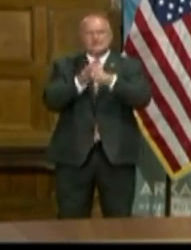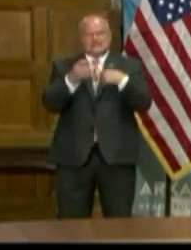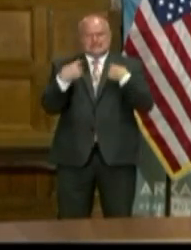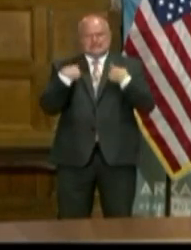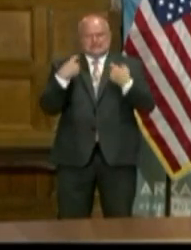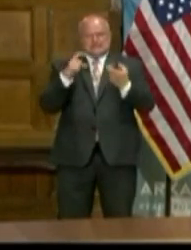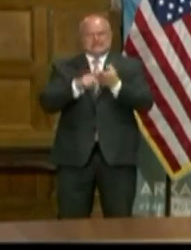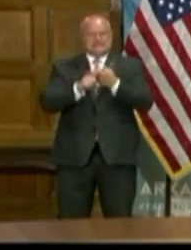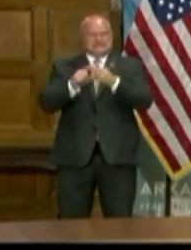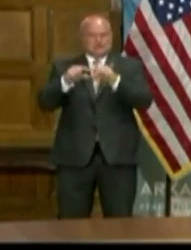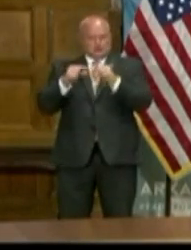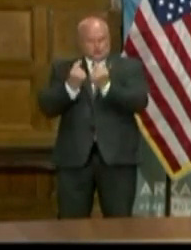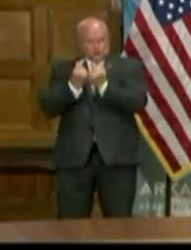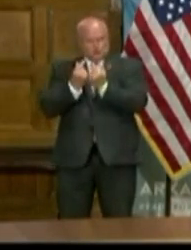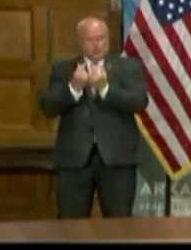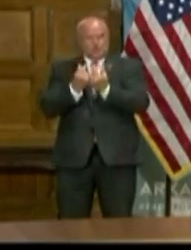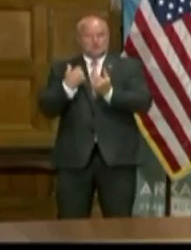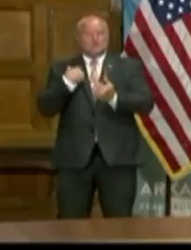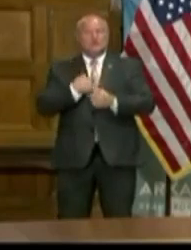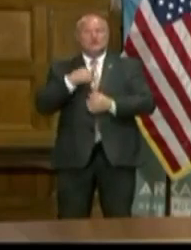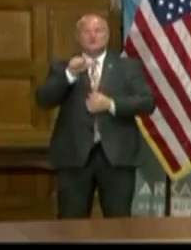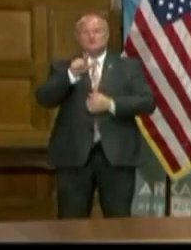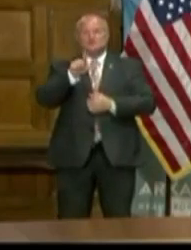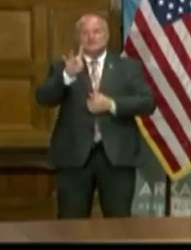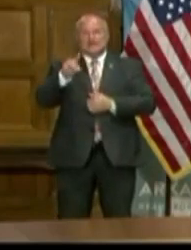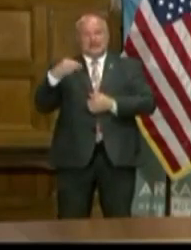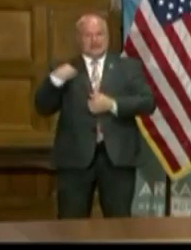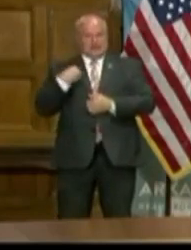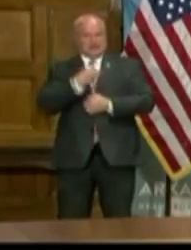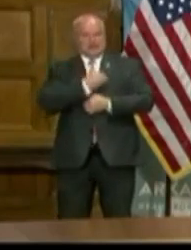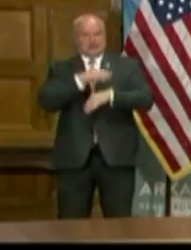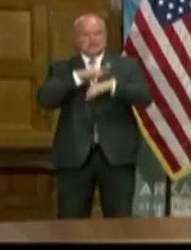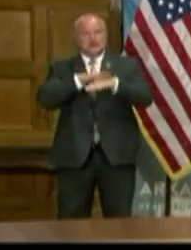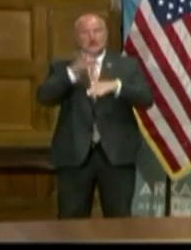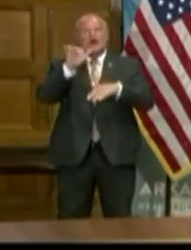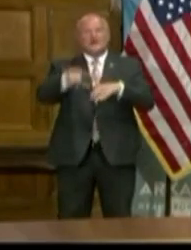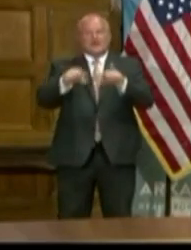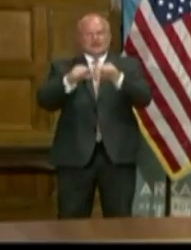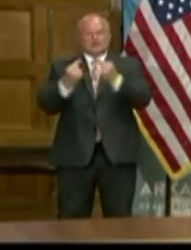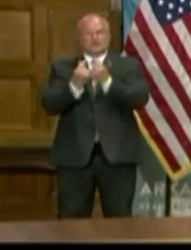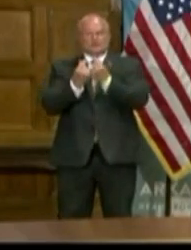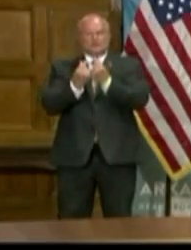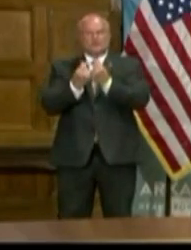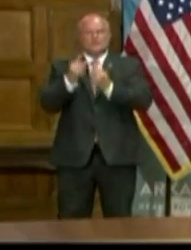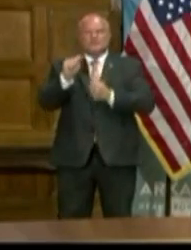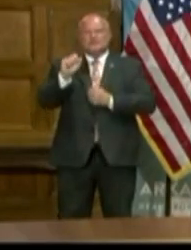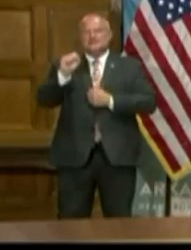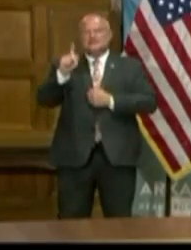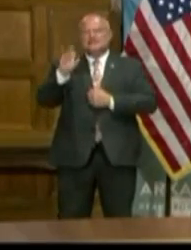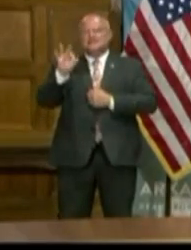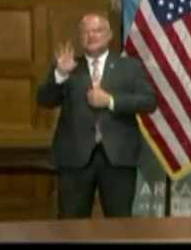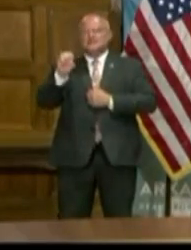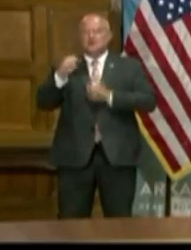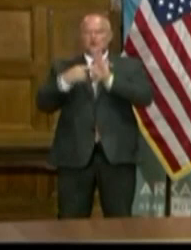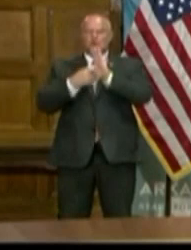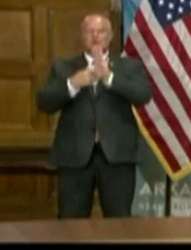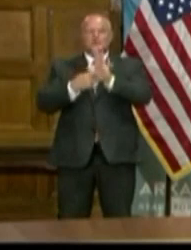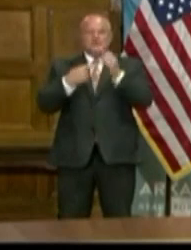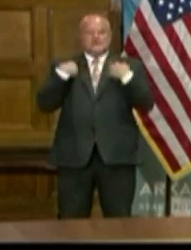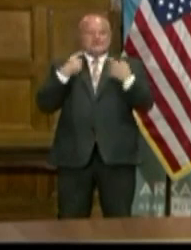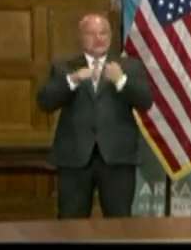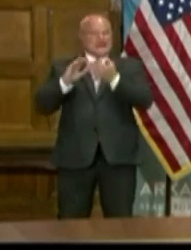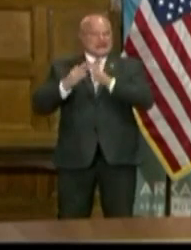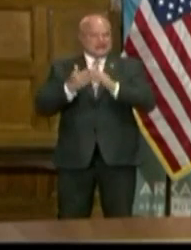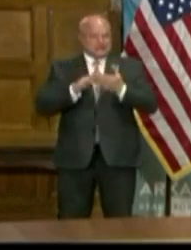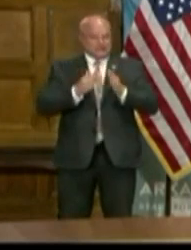Latinx stakeholder group. And so we have 28 members on that group that represent the Hispanic community,